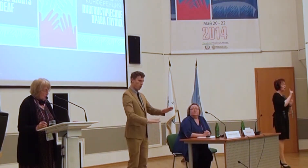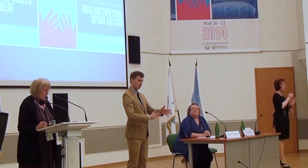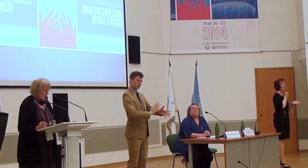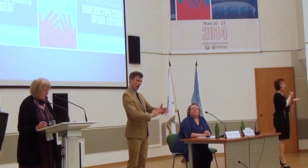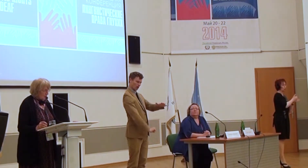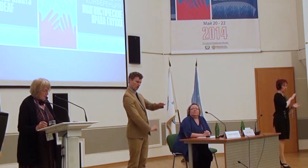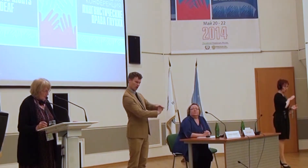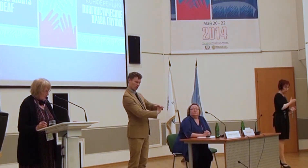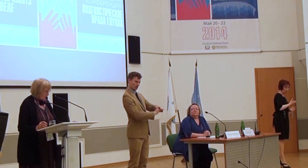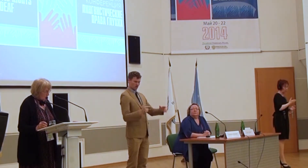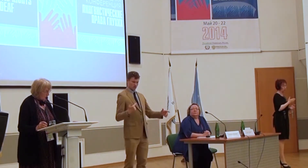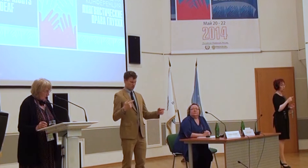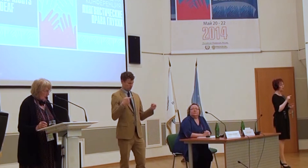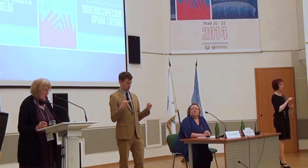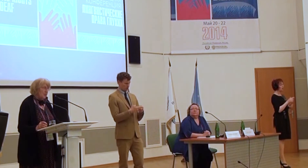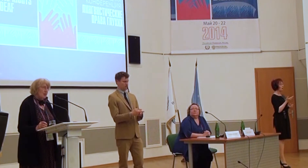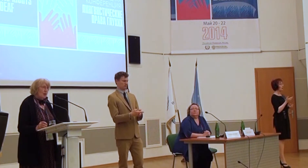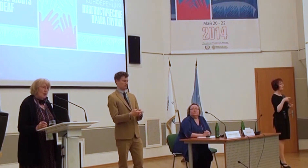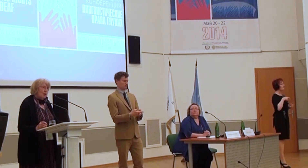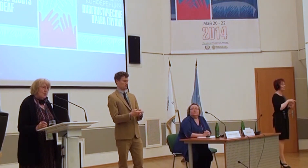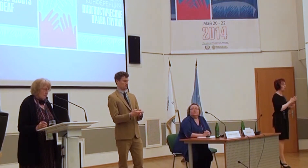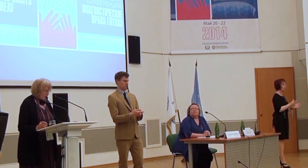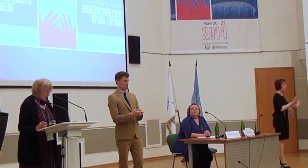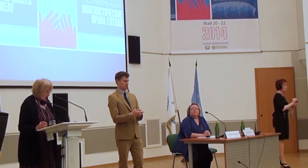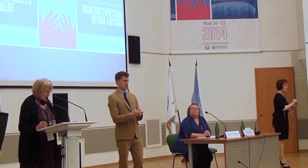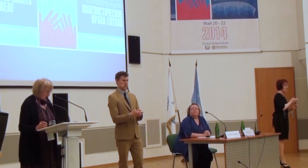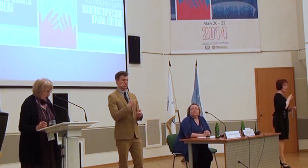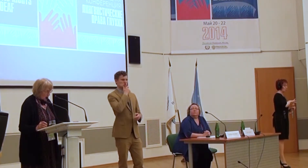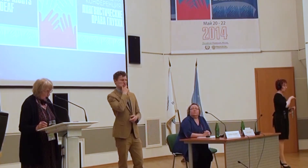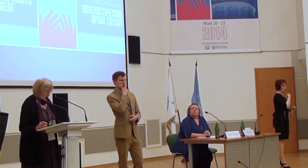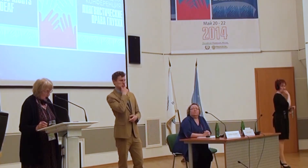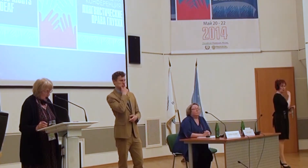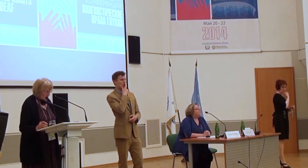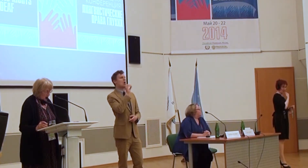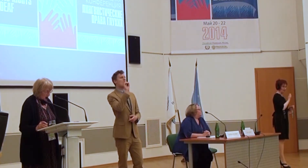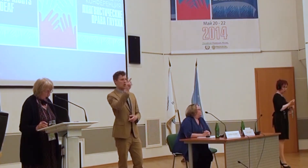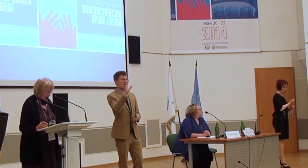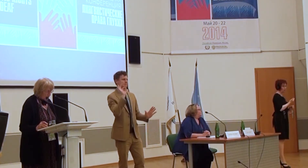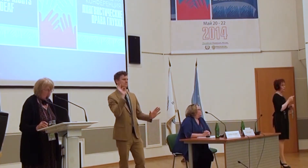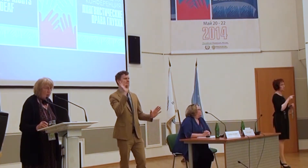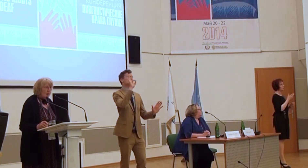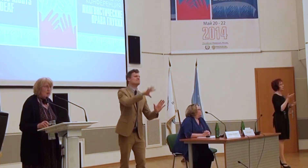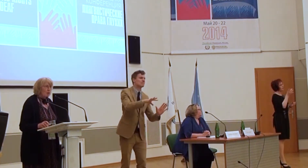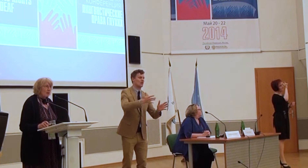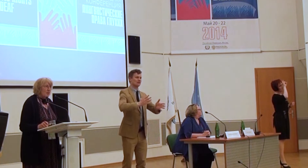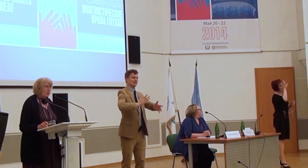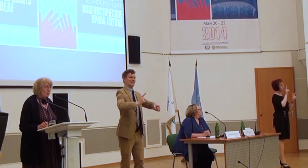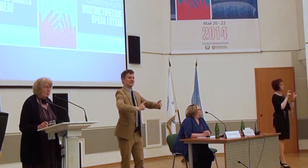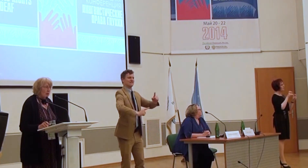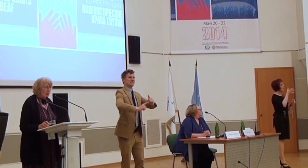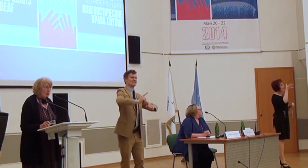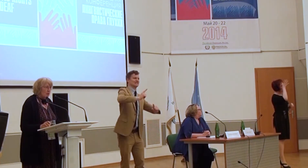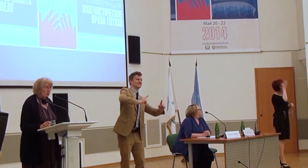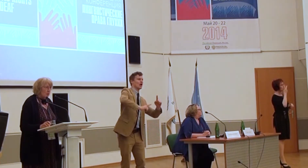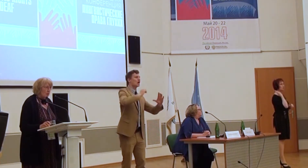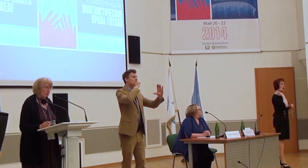which could be known as sign-supported English, or sometimes known as total communication, known by deaf